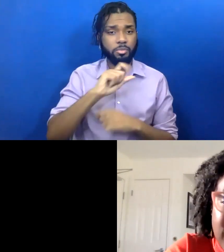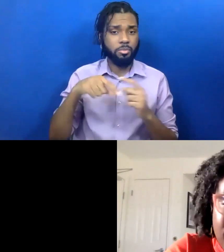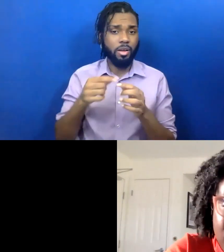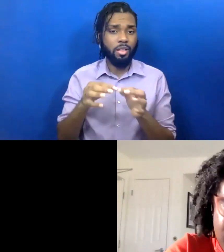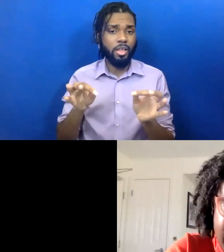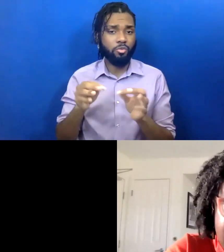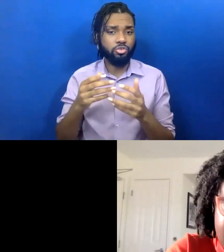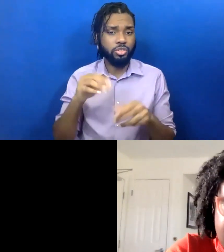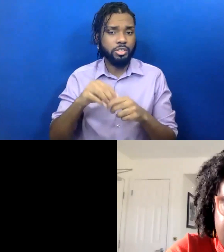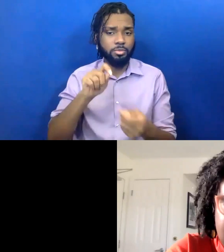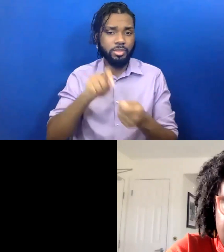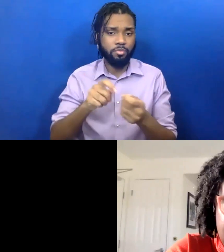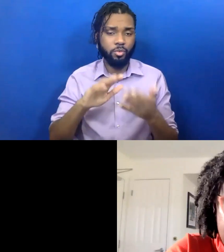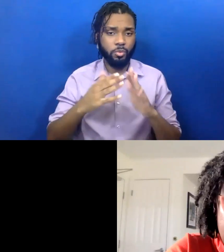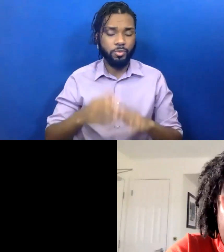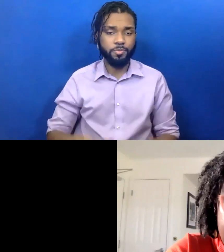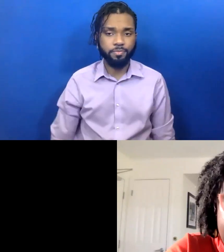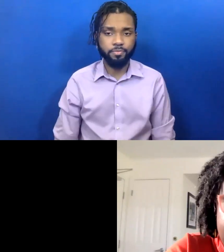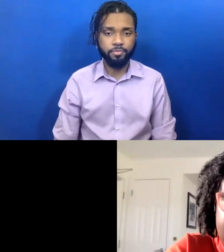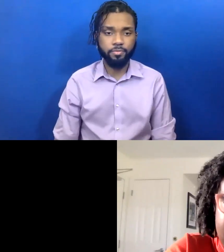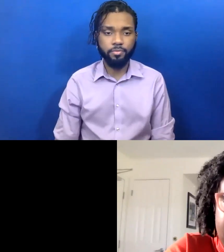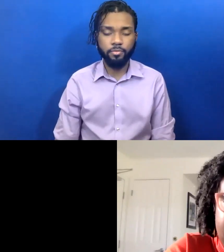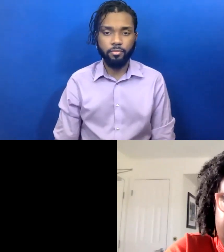in particular communities.